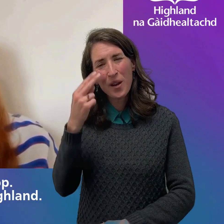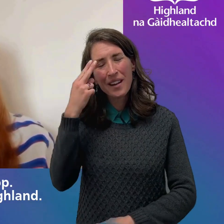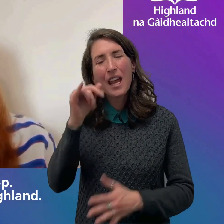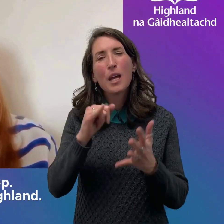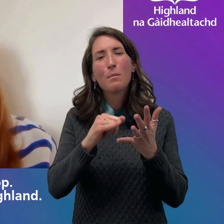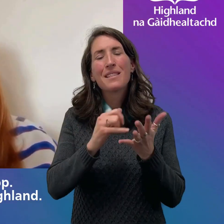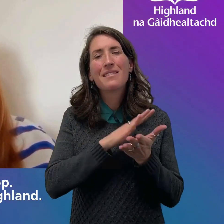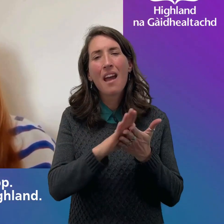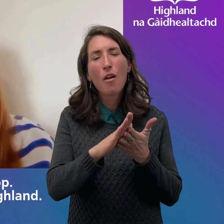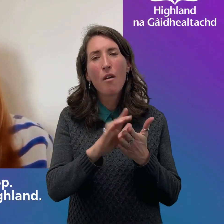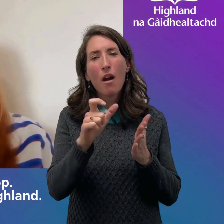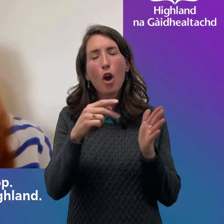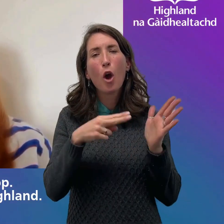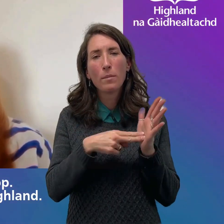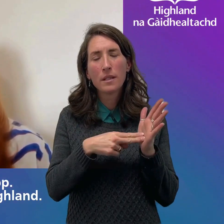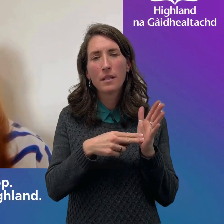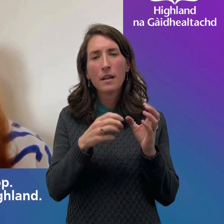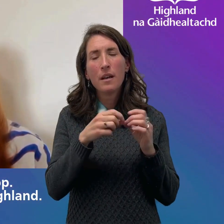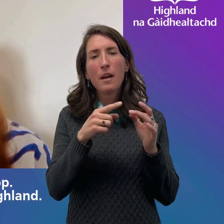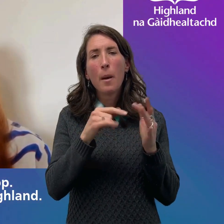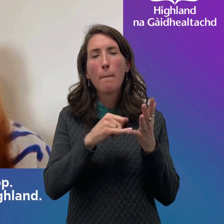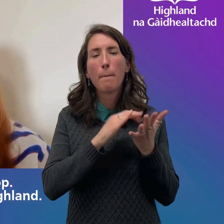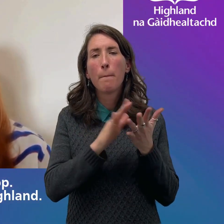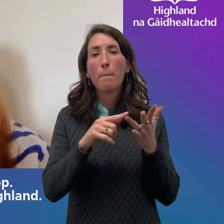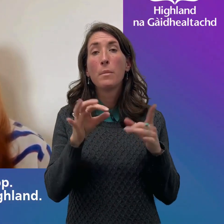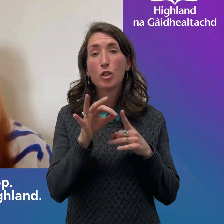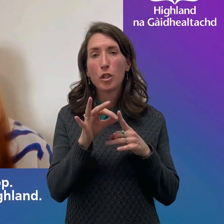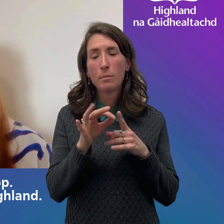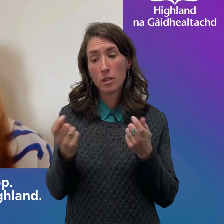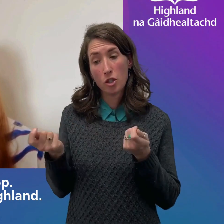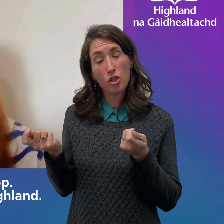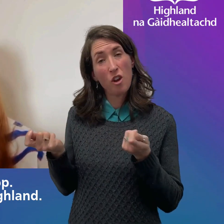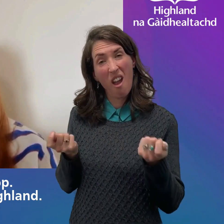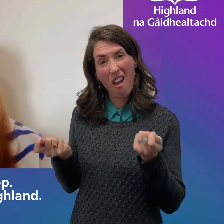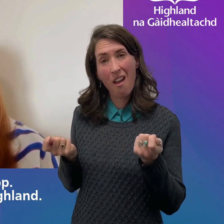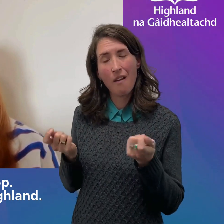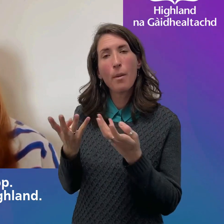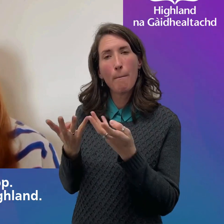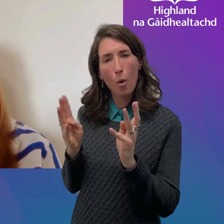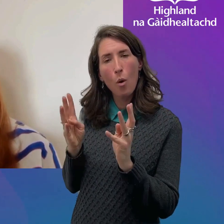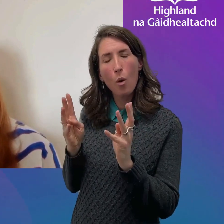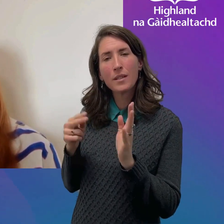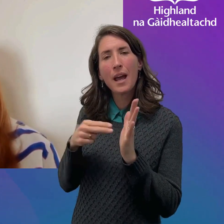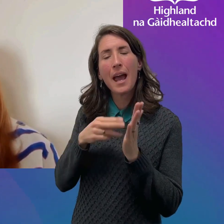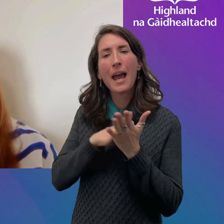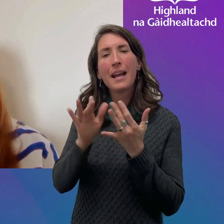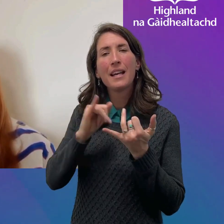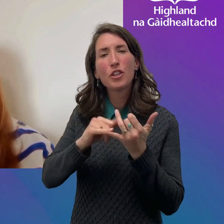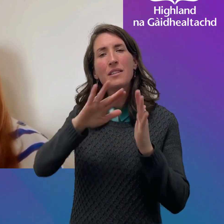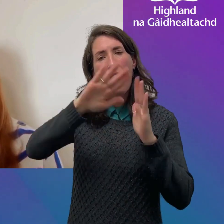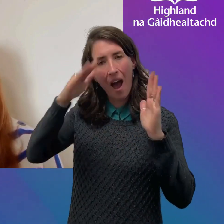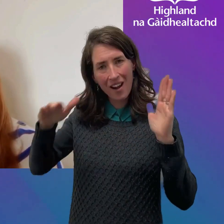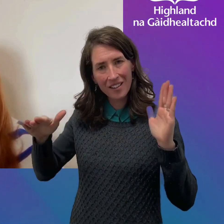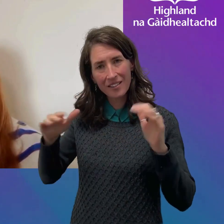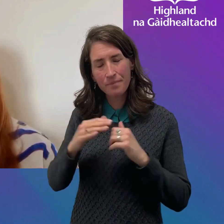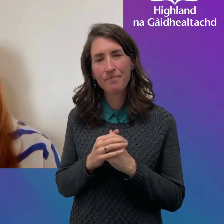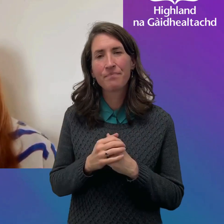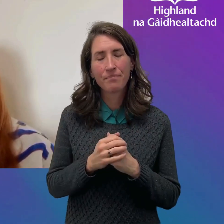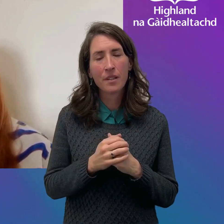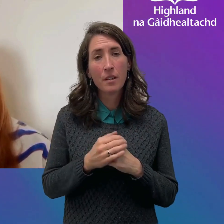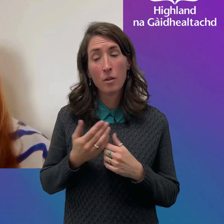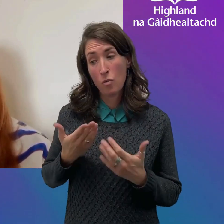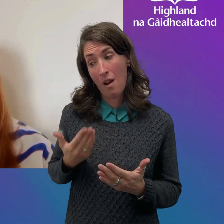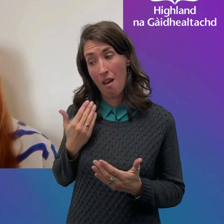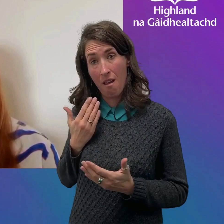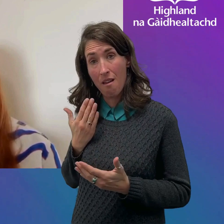Hi, I'm Sarah Compton-Bishop. I'm Chair of the Board of NHS Highland. Earlier today, we had our